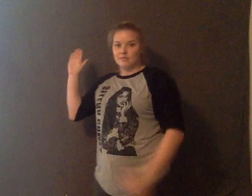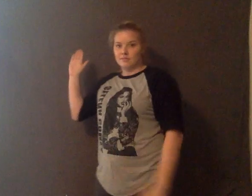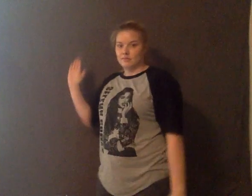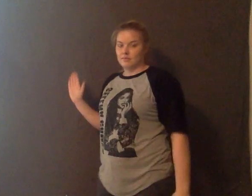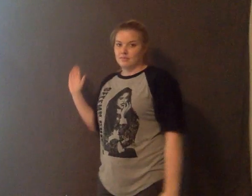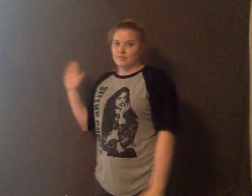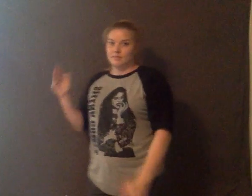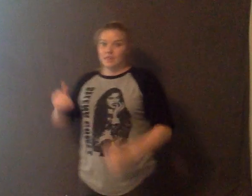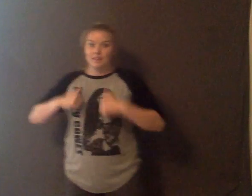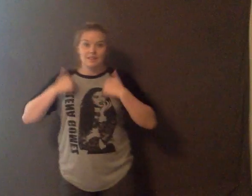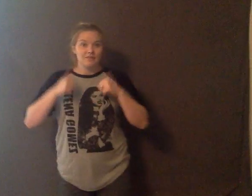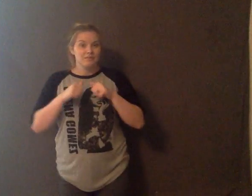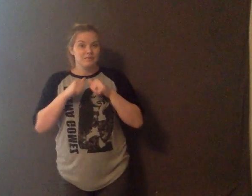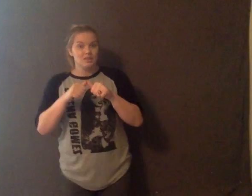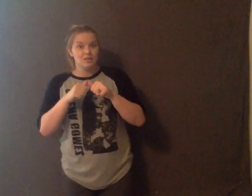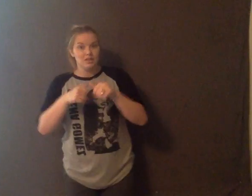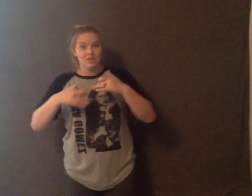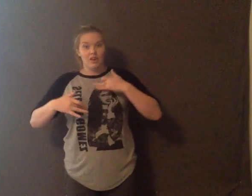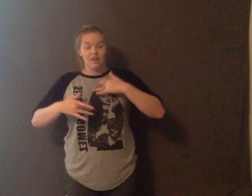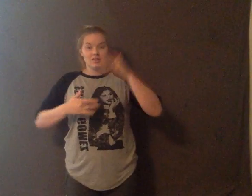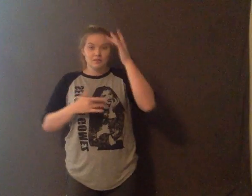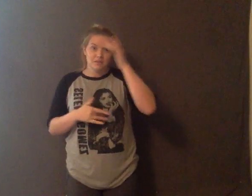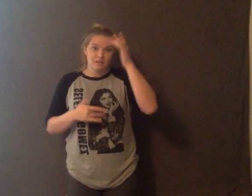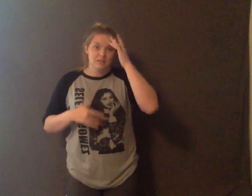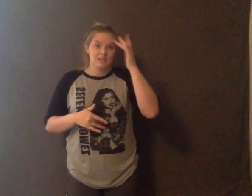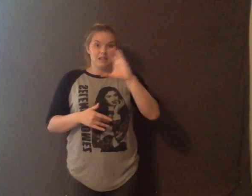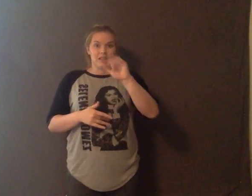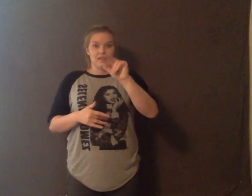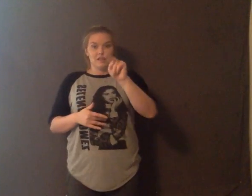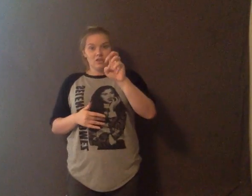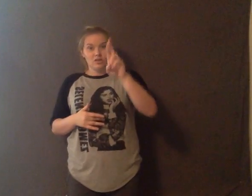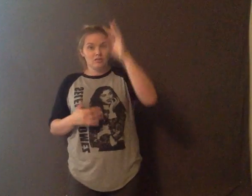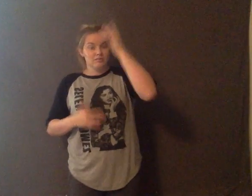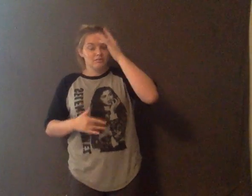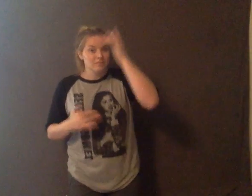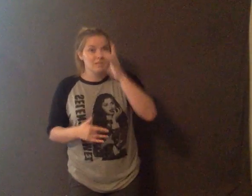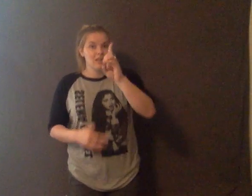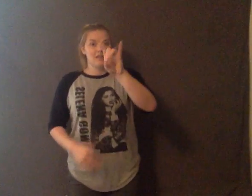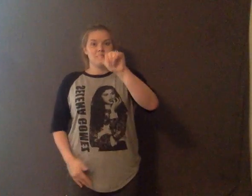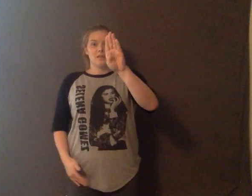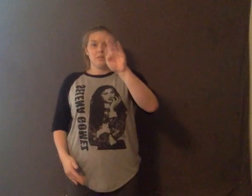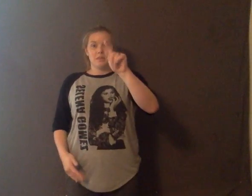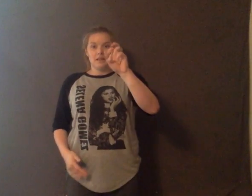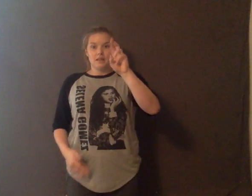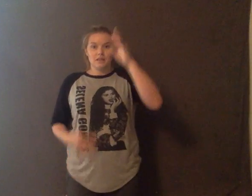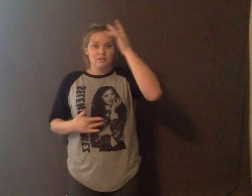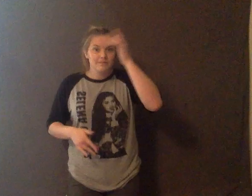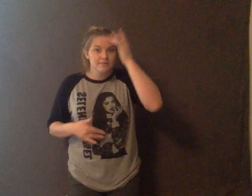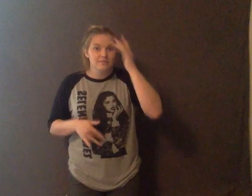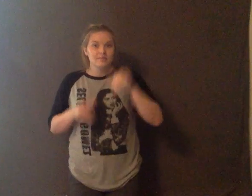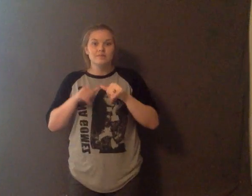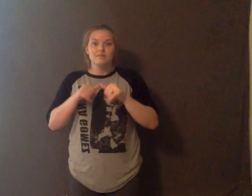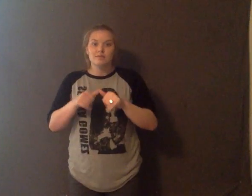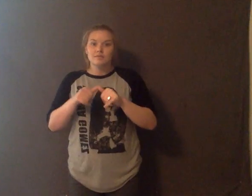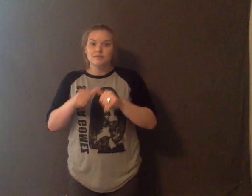live longer, they have less heart disease, they have less cancer, they have less diabetes. You can actually take human cancer cells, put them in a petri dish, and you can drip the